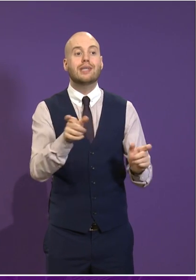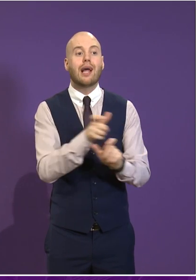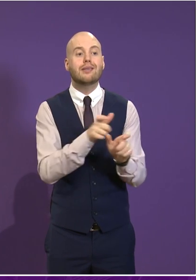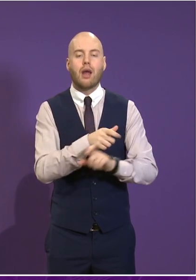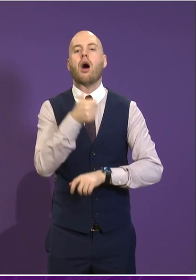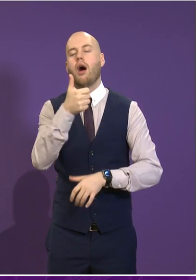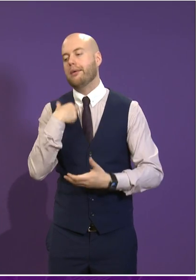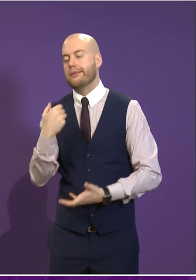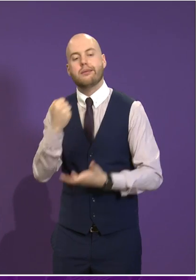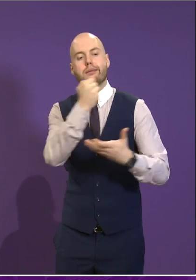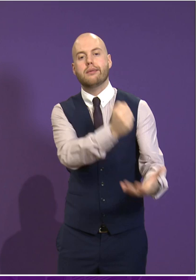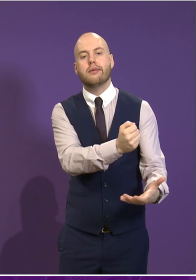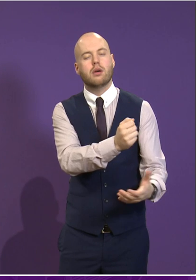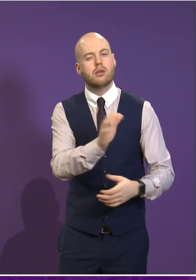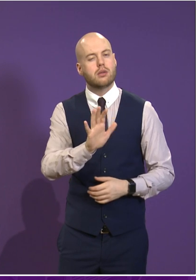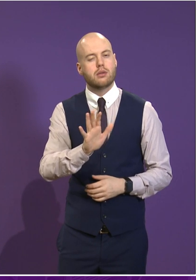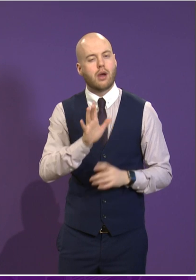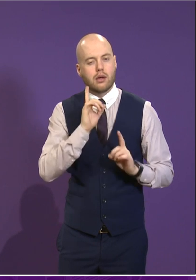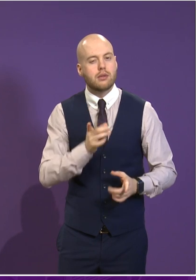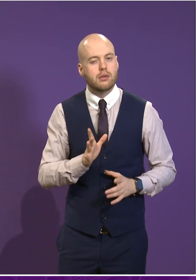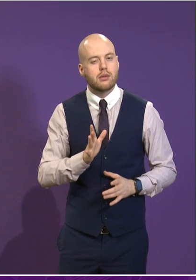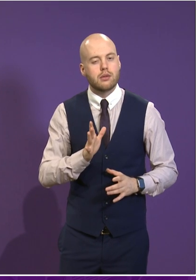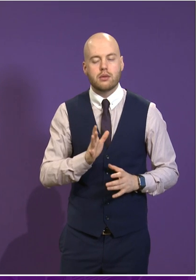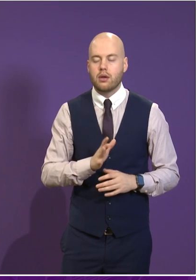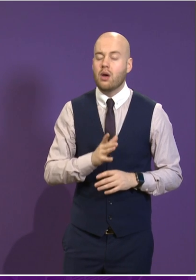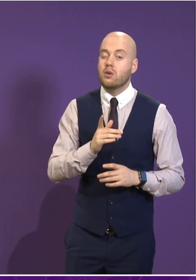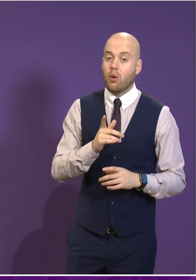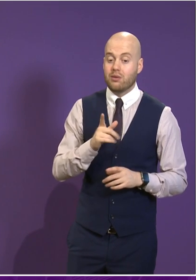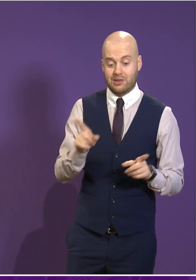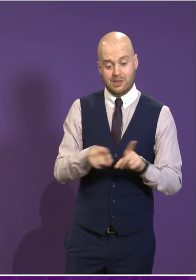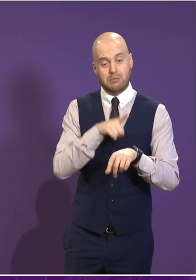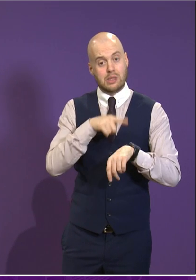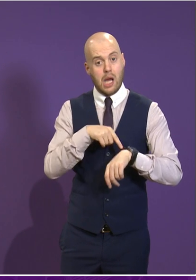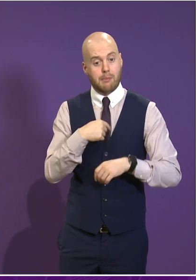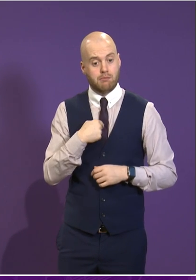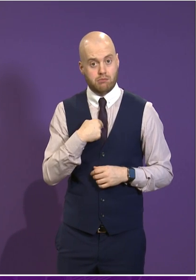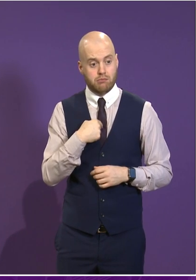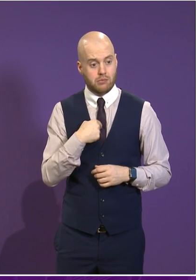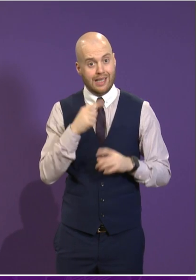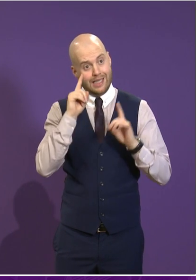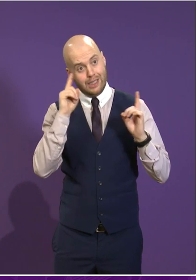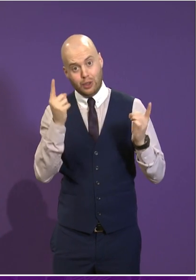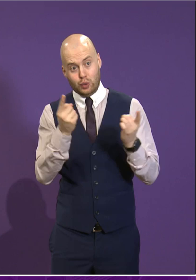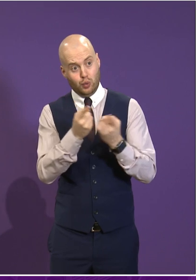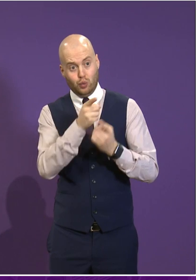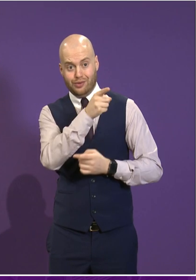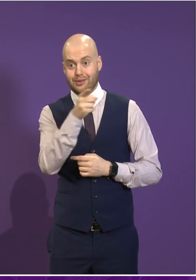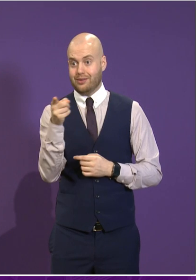in, you know, in proportion to the main pot. And while we hold institutions